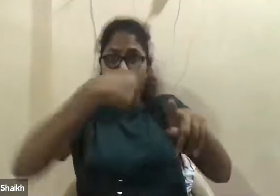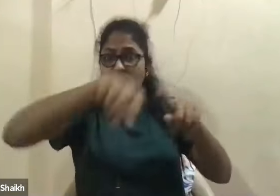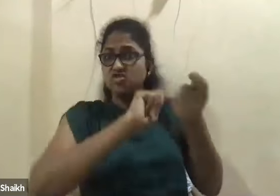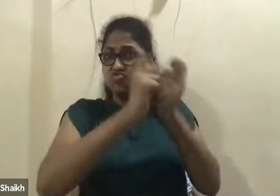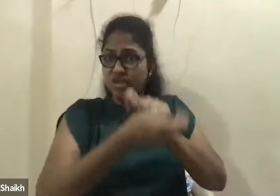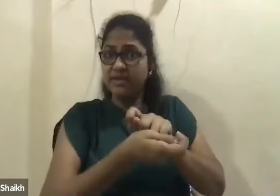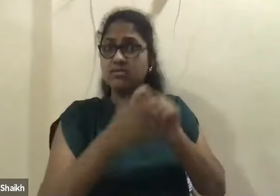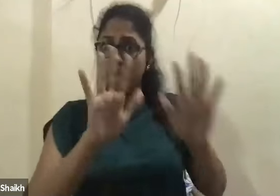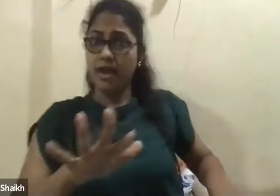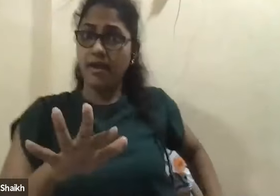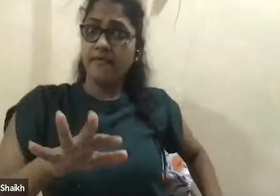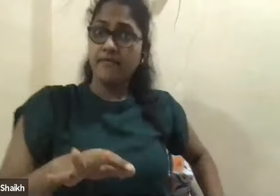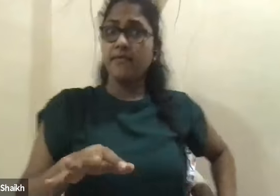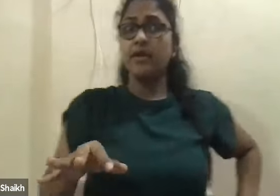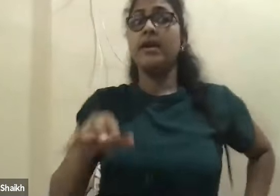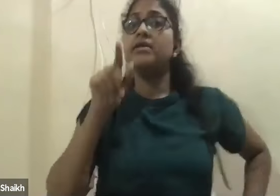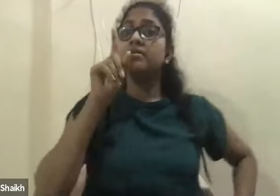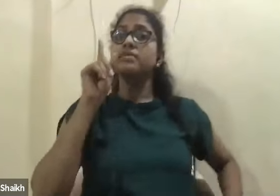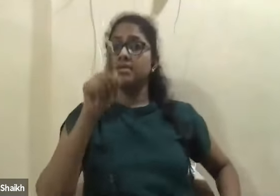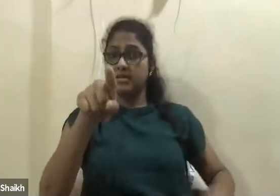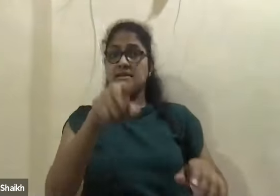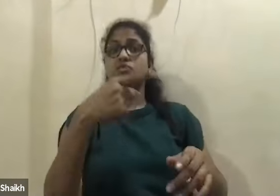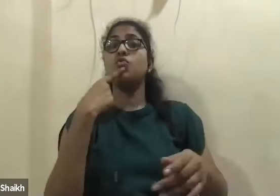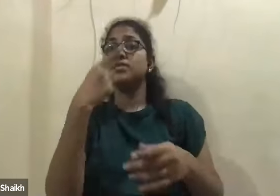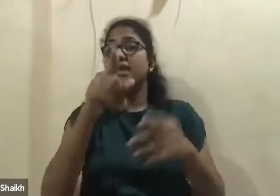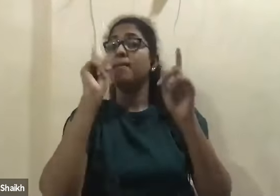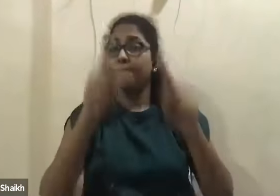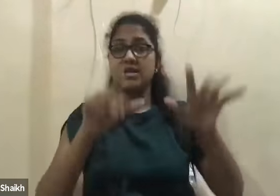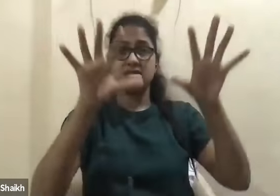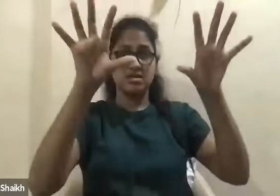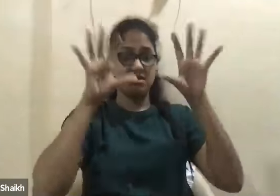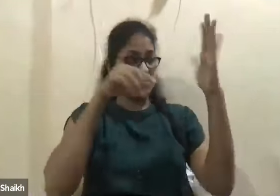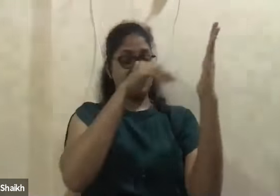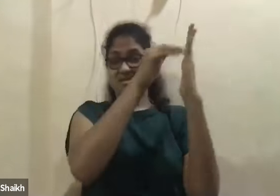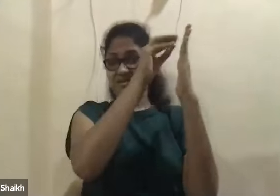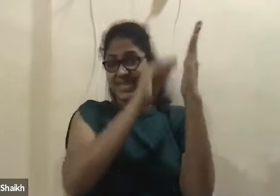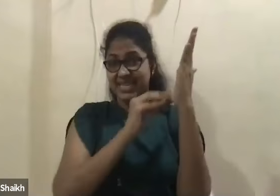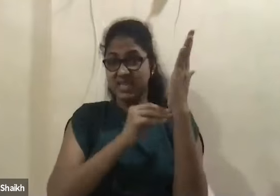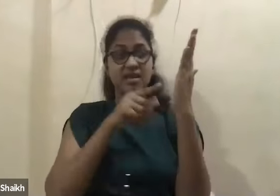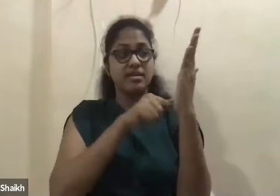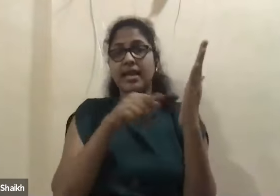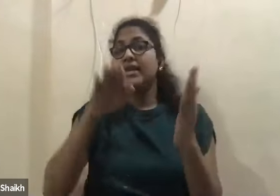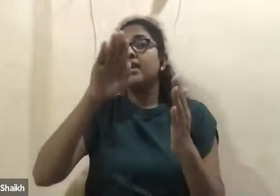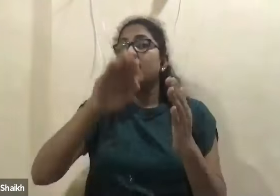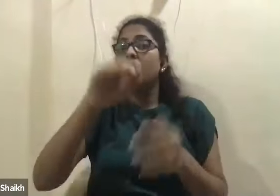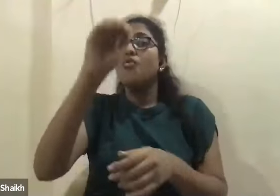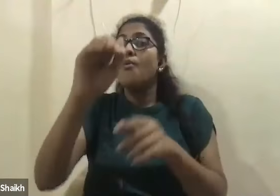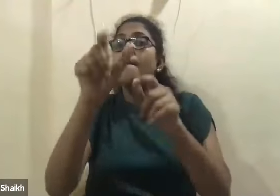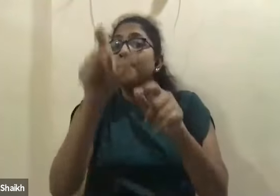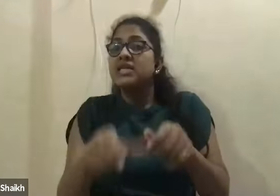case? That clause, I think, needs to be included that the beneficiary can appoint someone else if not comfortable, right?